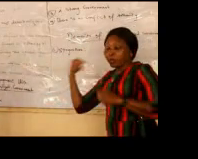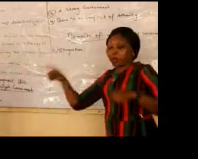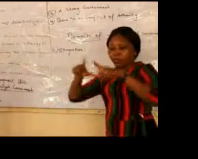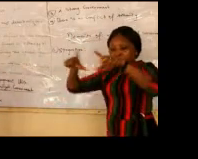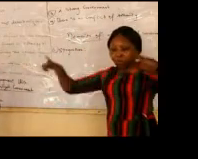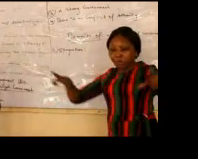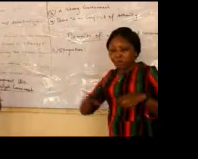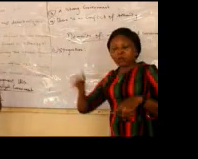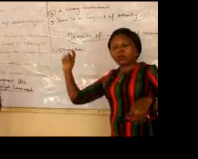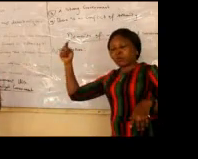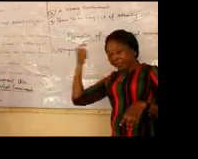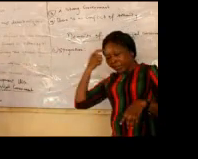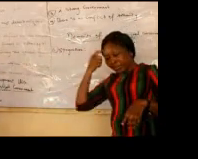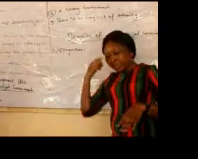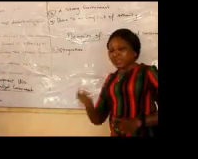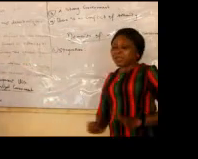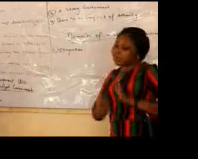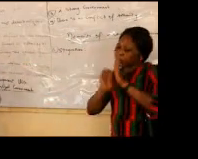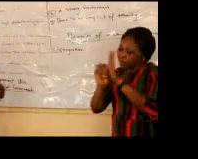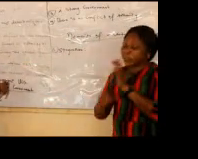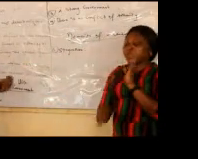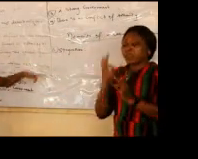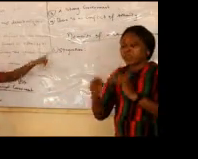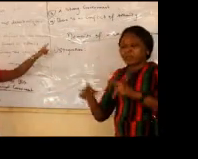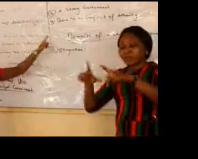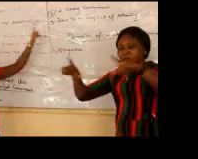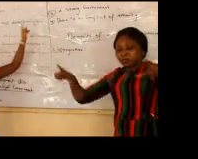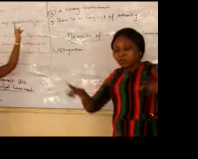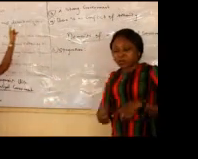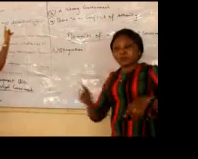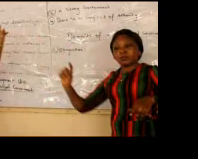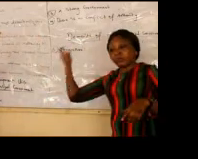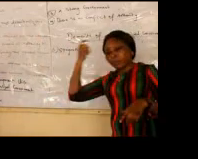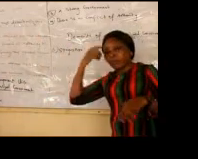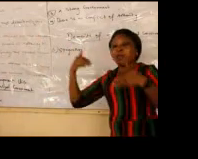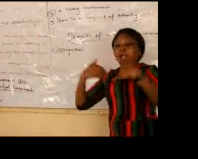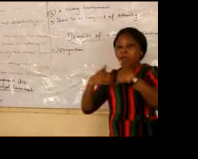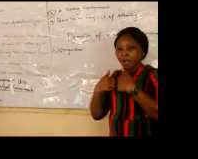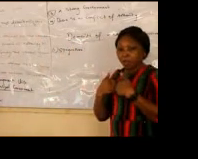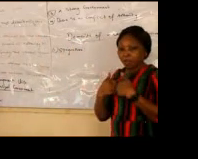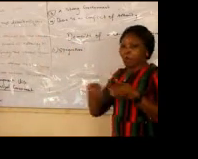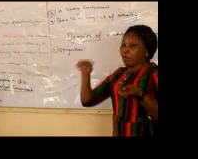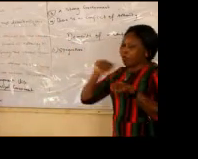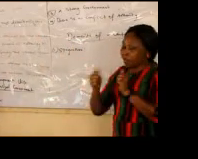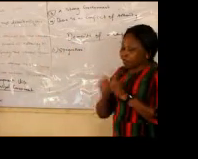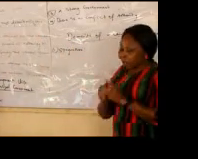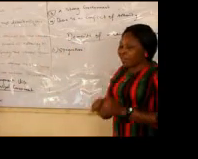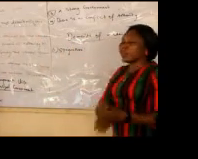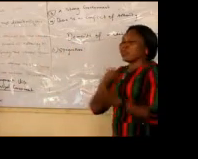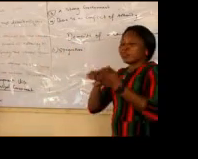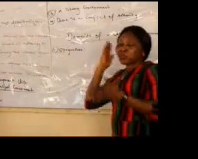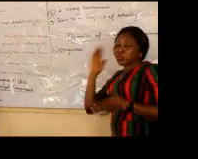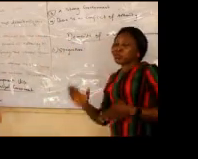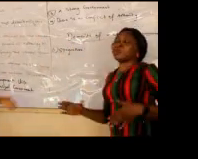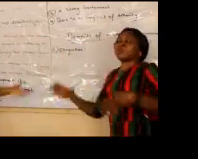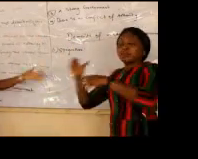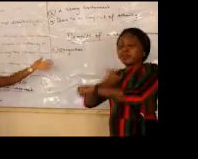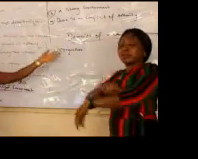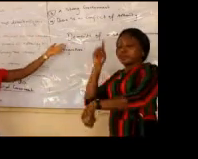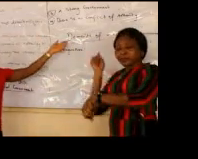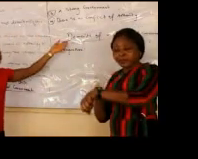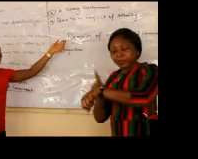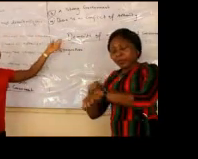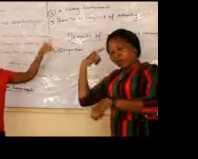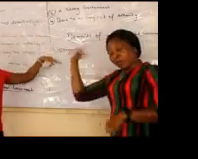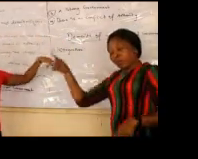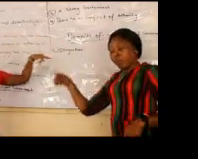local government will try to attend to their problem even before the central government comes towards their aid. So this system